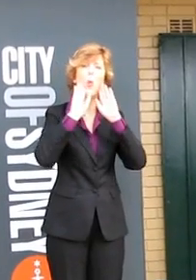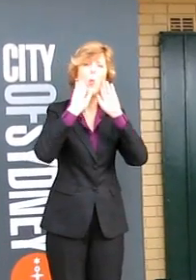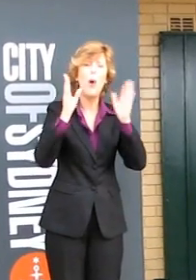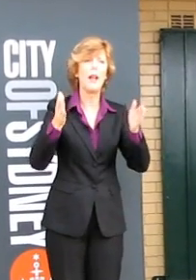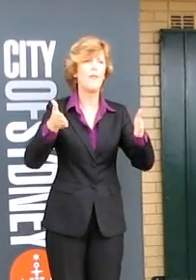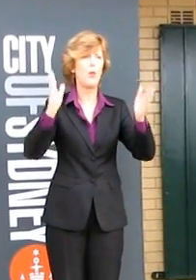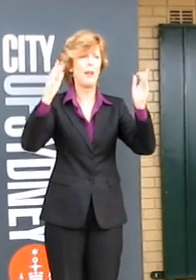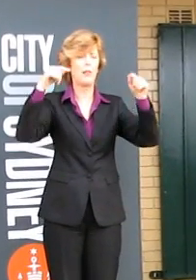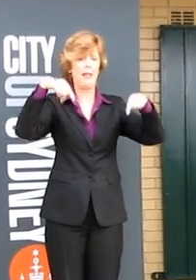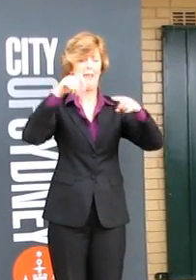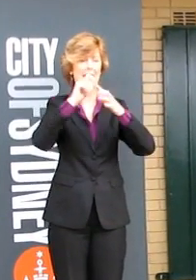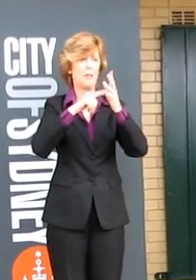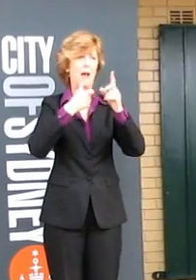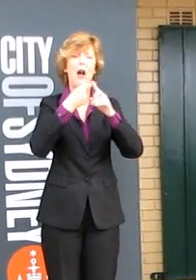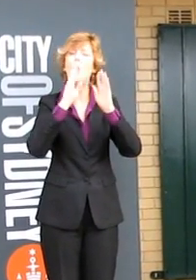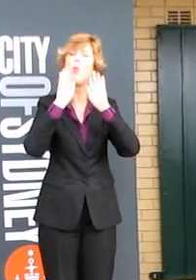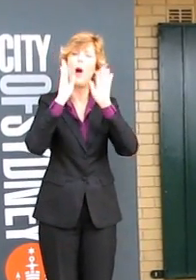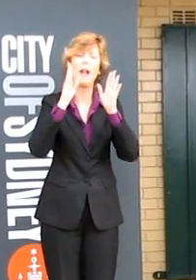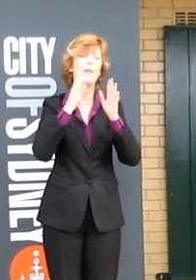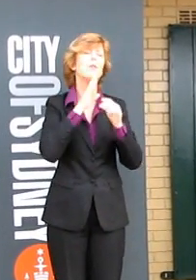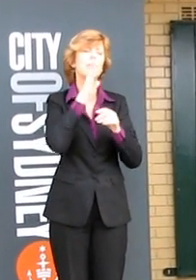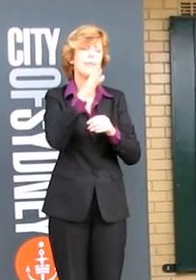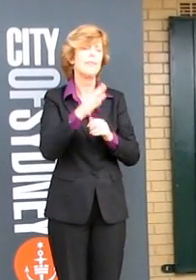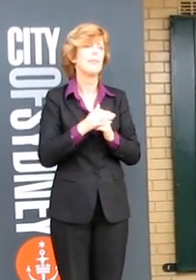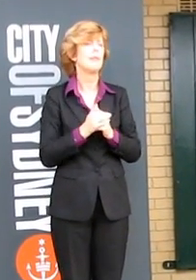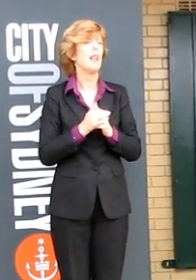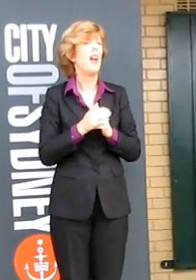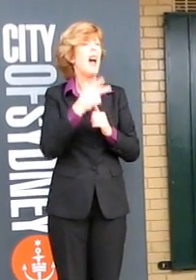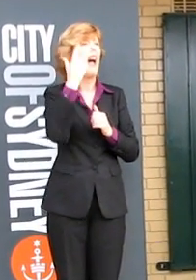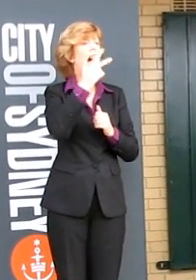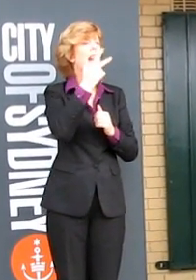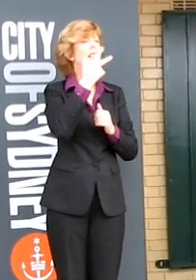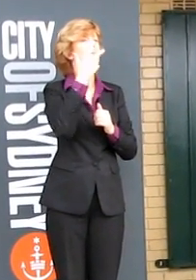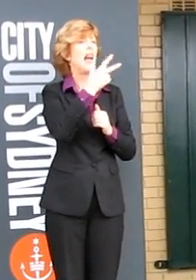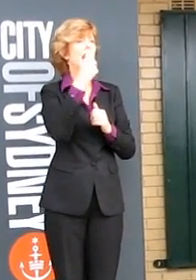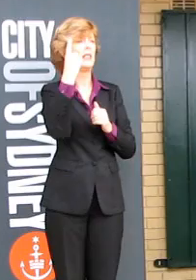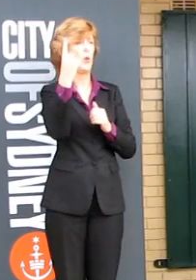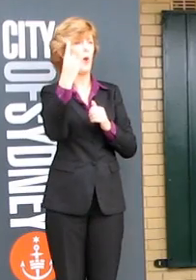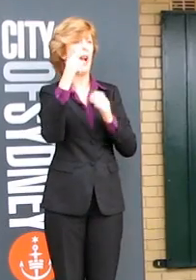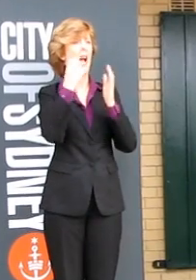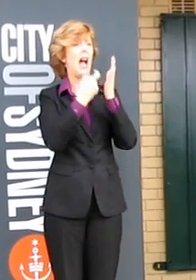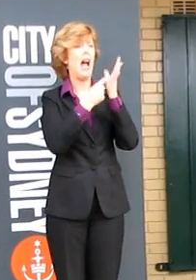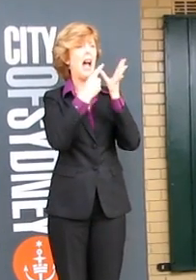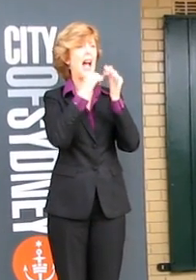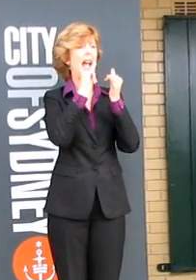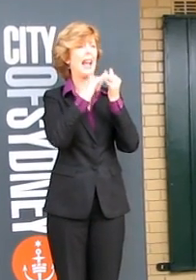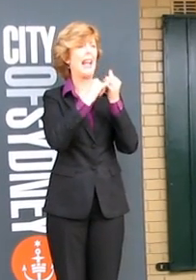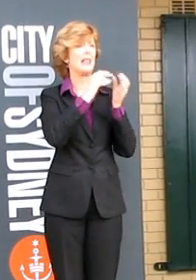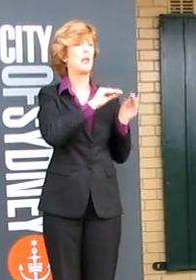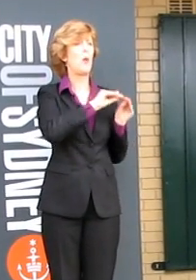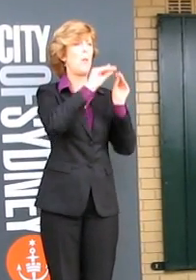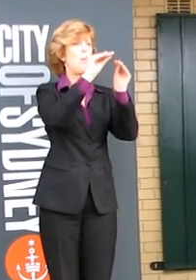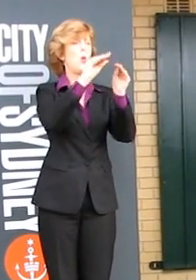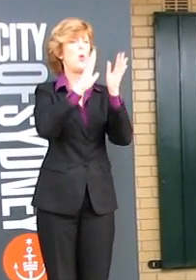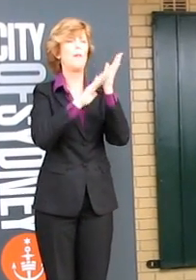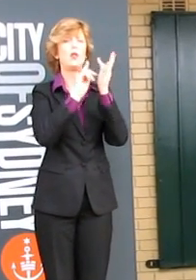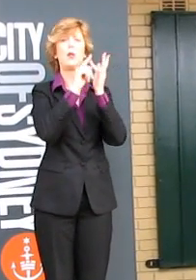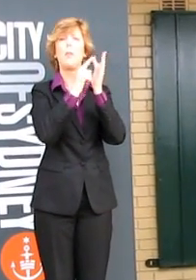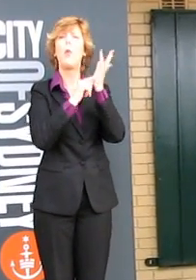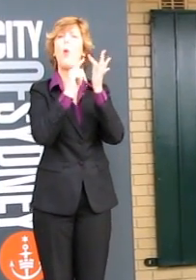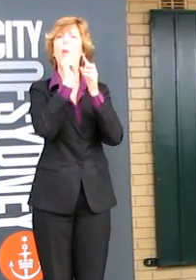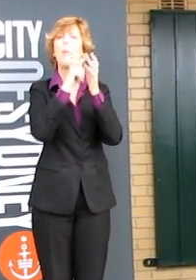in this park. In 1881, the RAS moved to Moore Park.